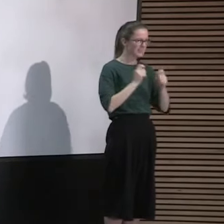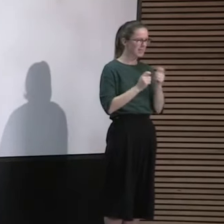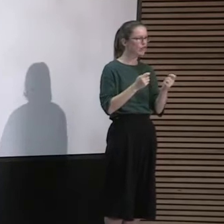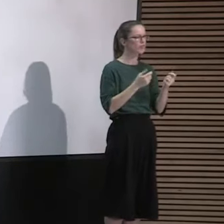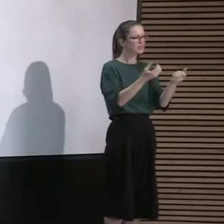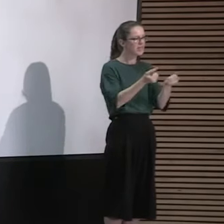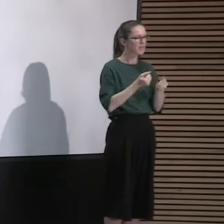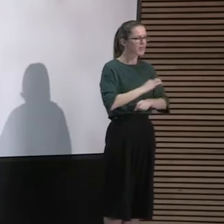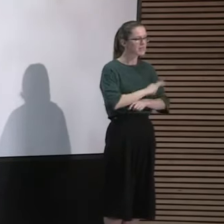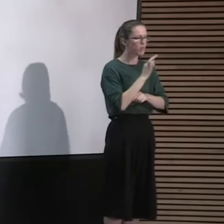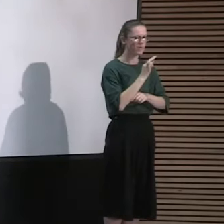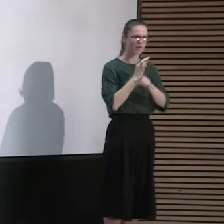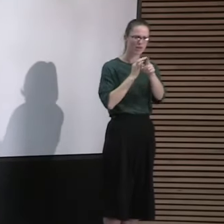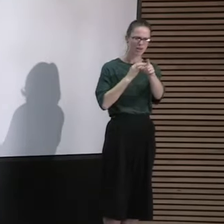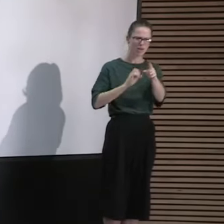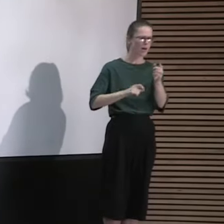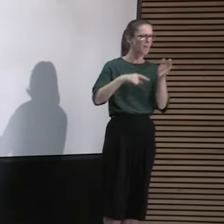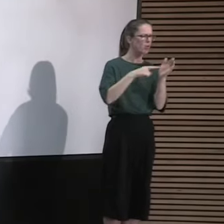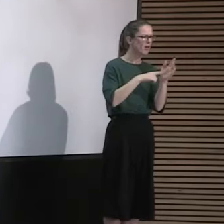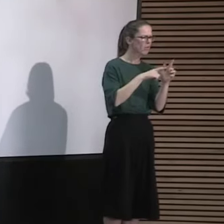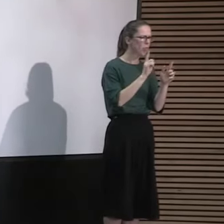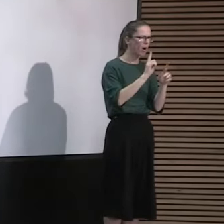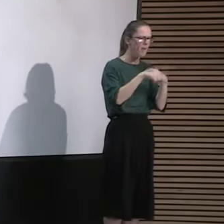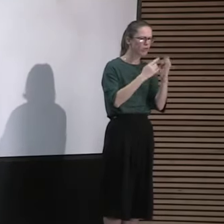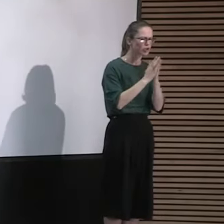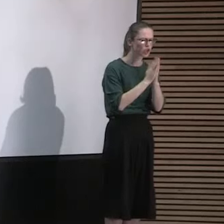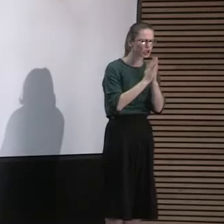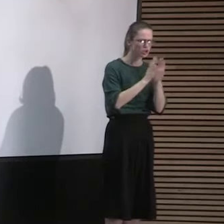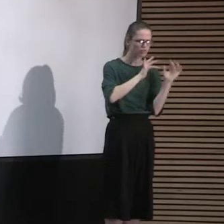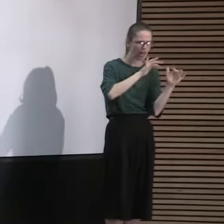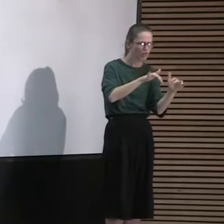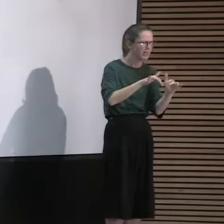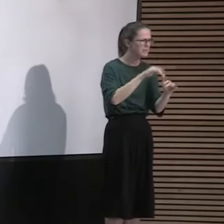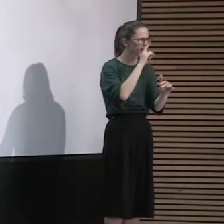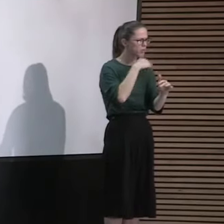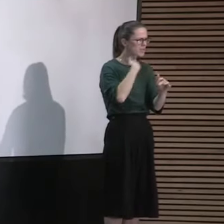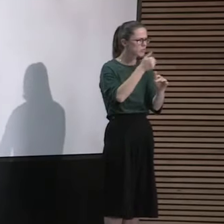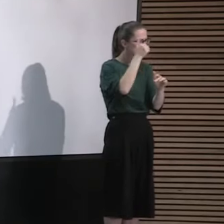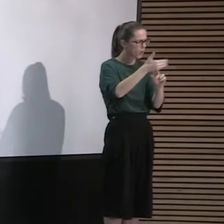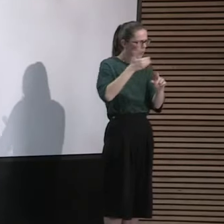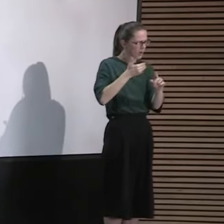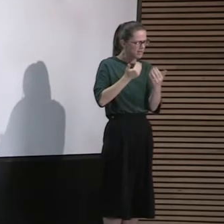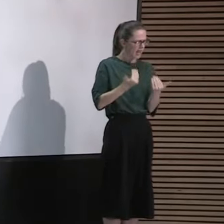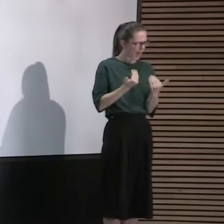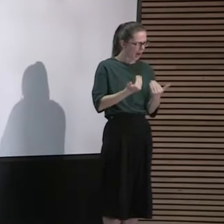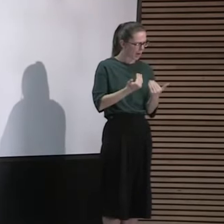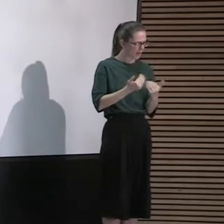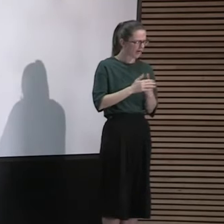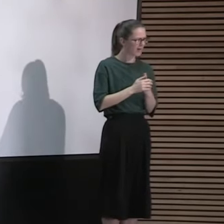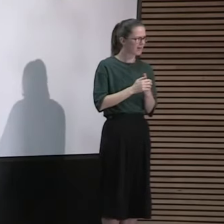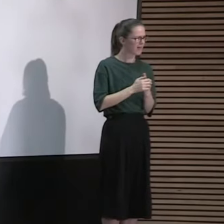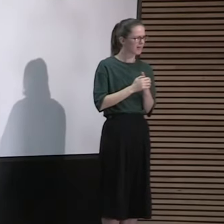It's important that the public know, though, with things like the church gatherings and things like that, doesn't that help people come forward and stop